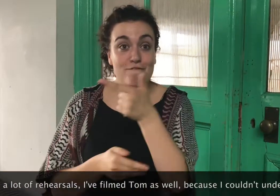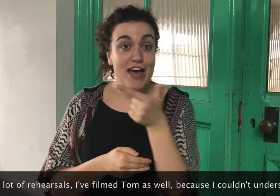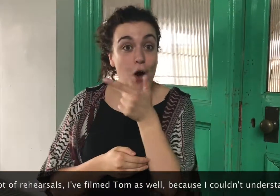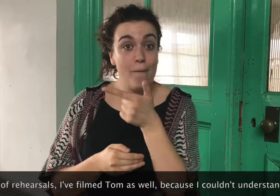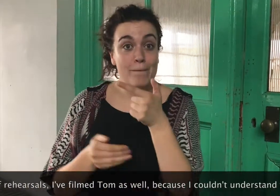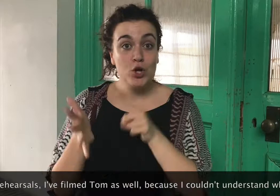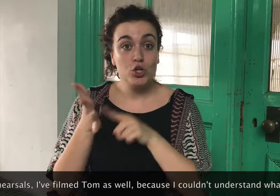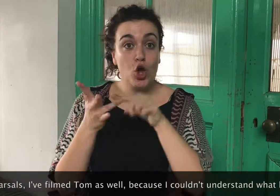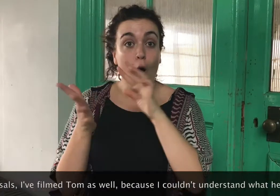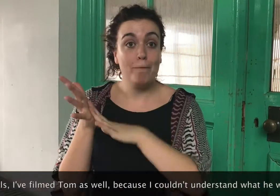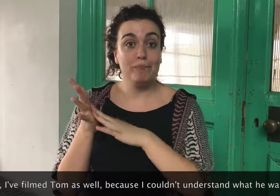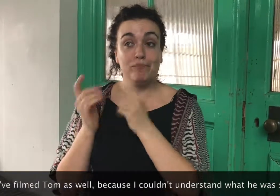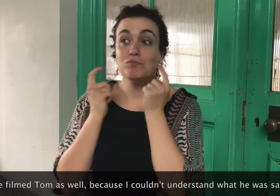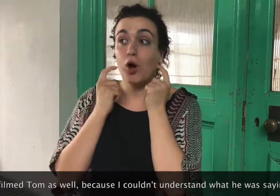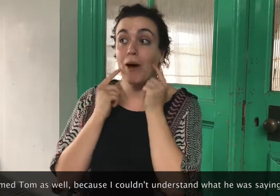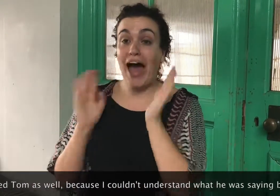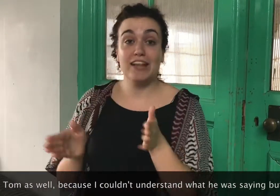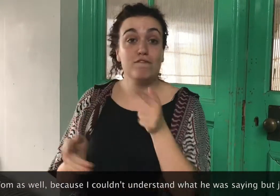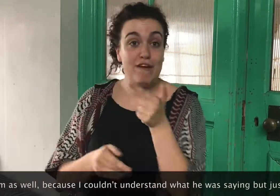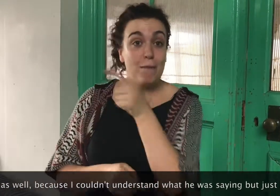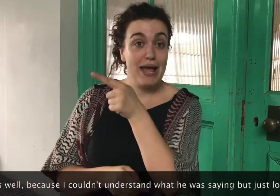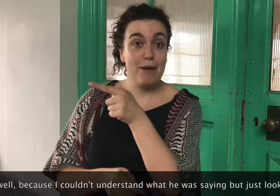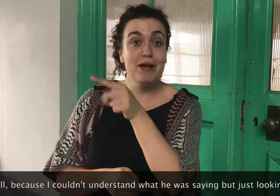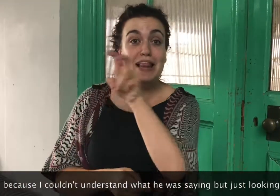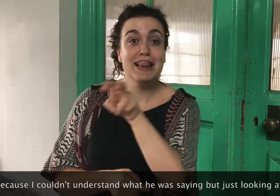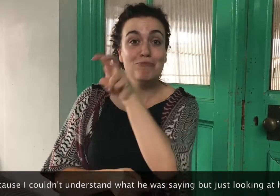of rehearsals. I filmed Tom as well.